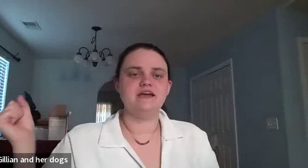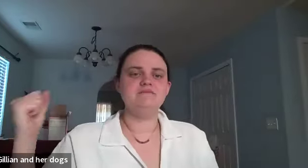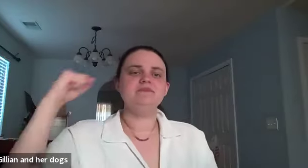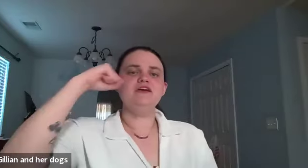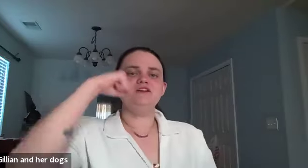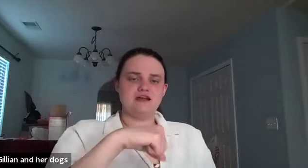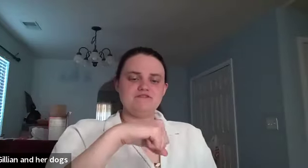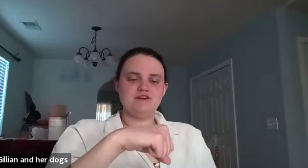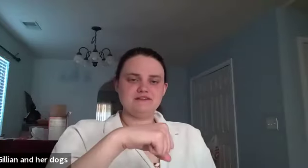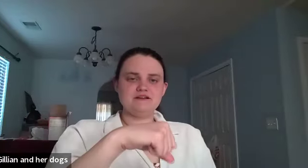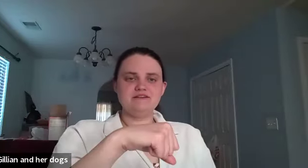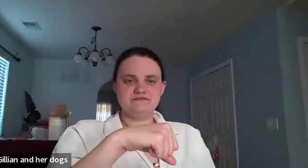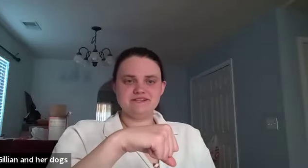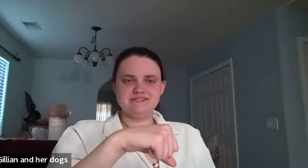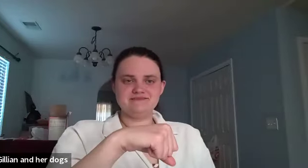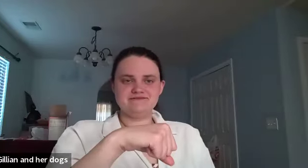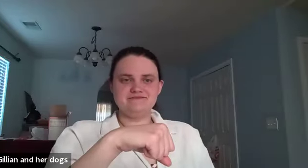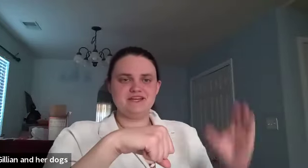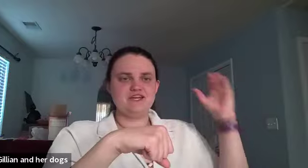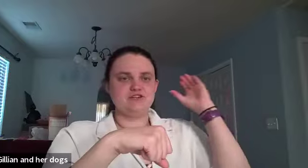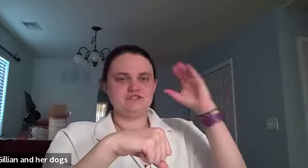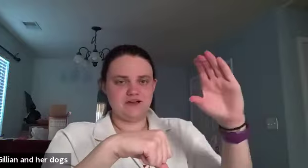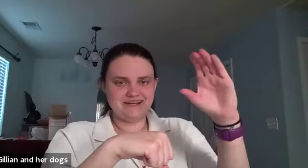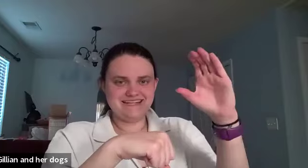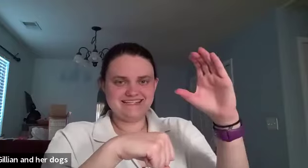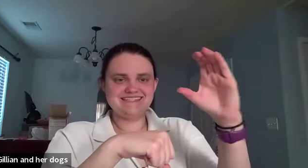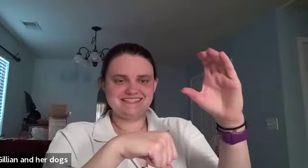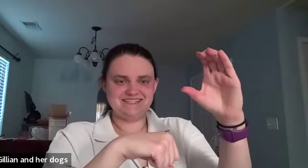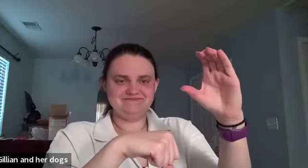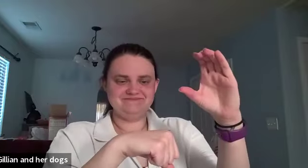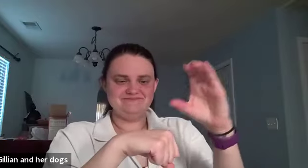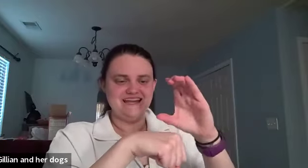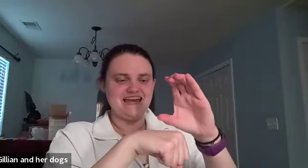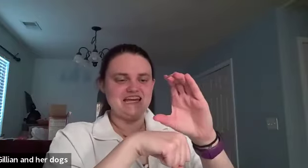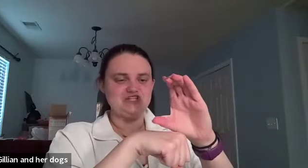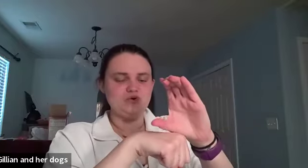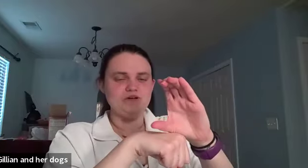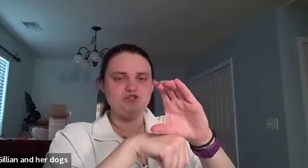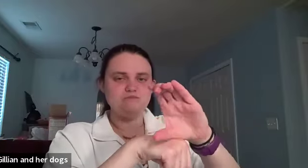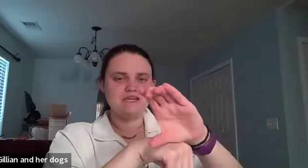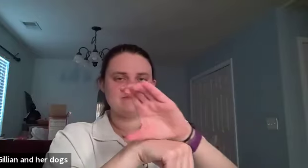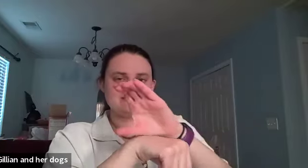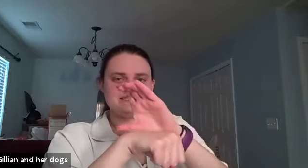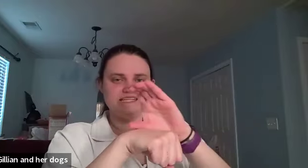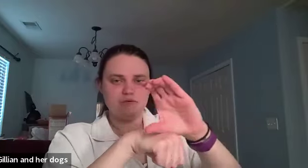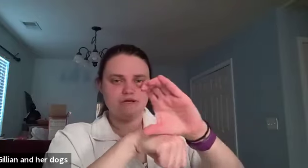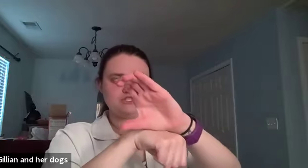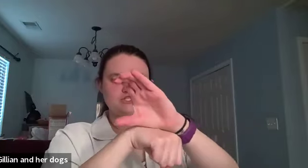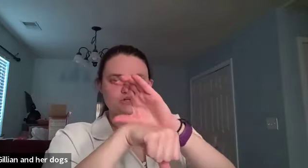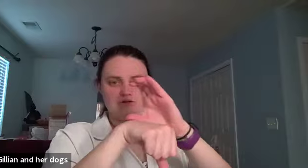Okay. You're gonna have your non-dominant of fist. Your dominant is in a C, and you're going to make the C go in a